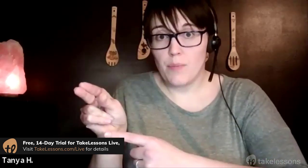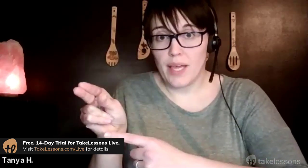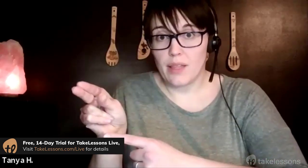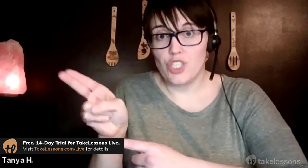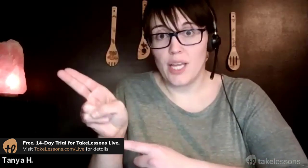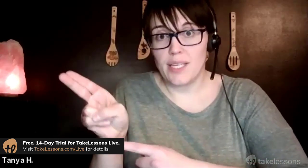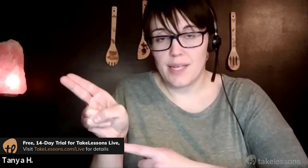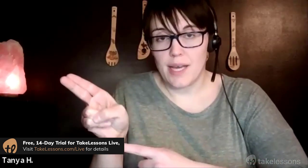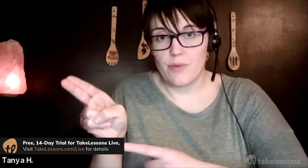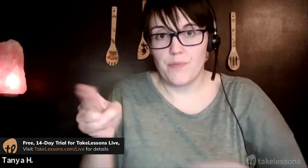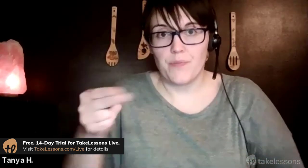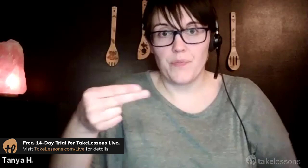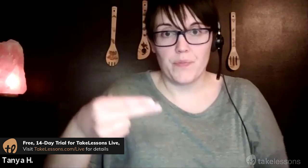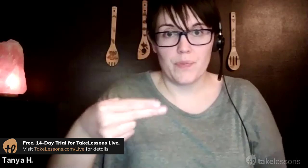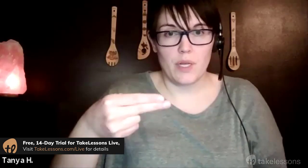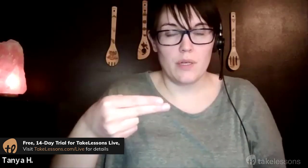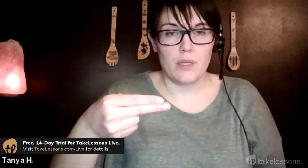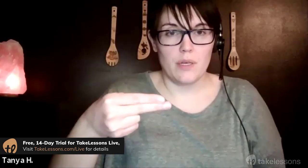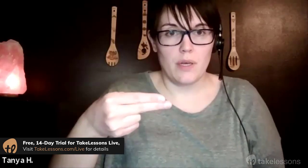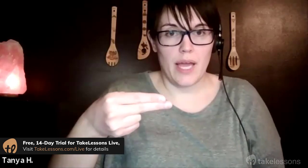the G, it's down. H.